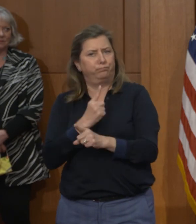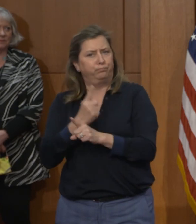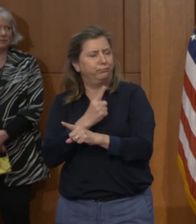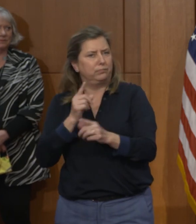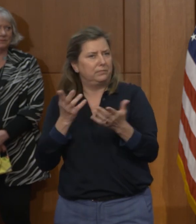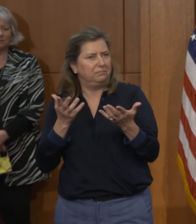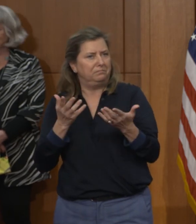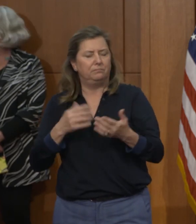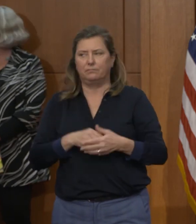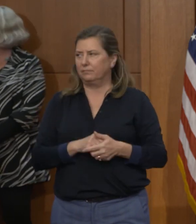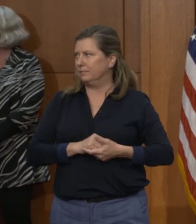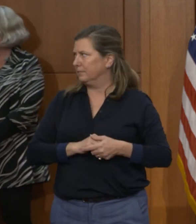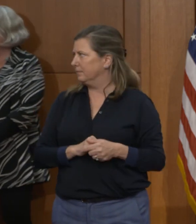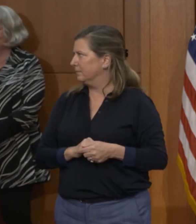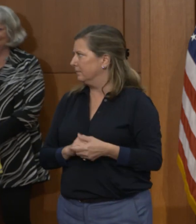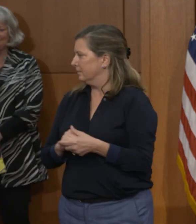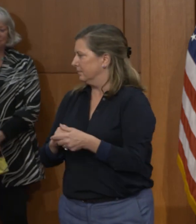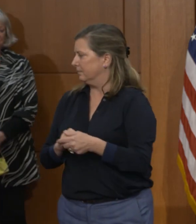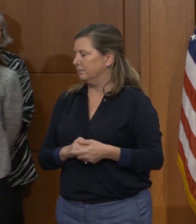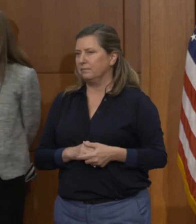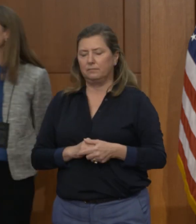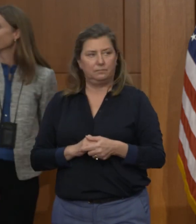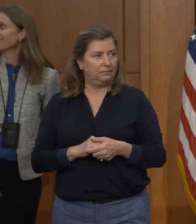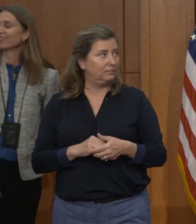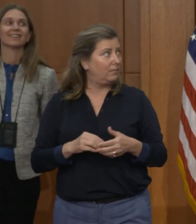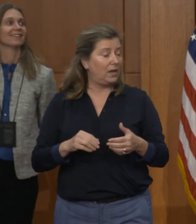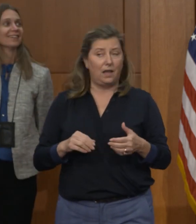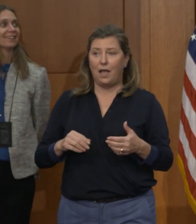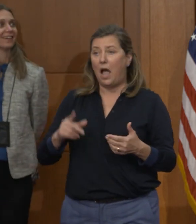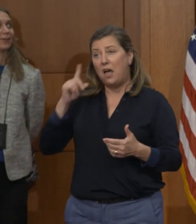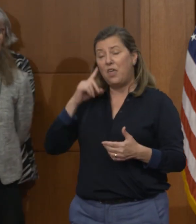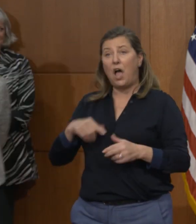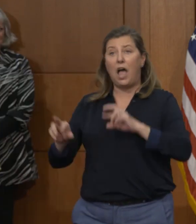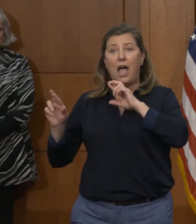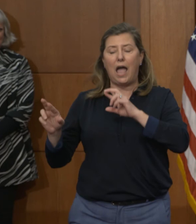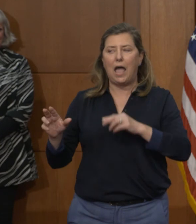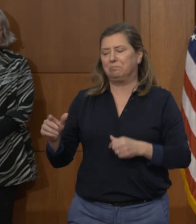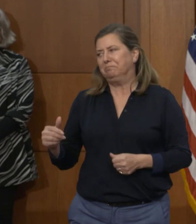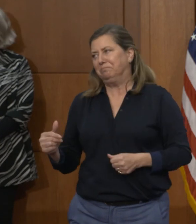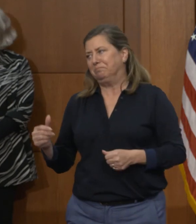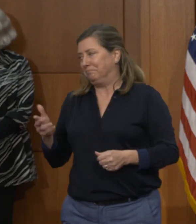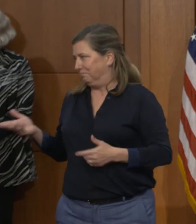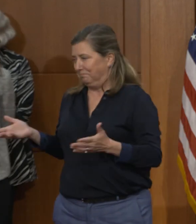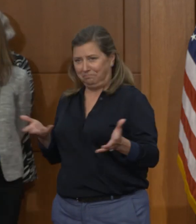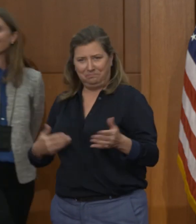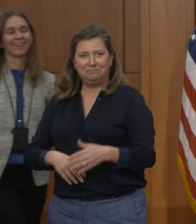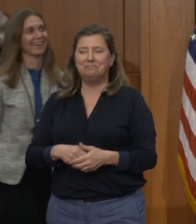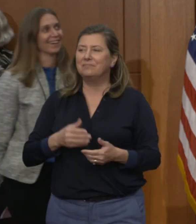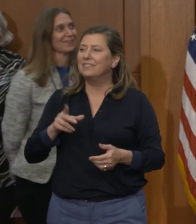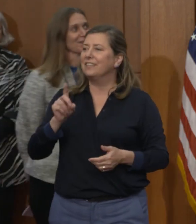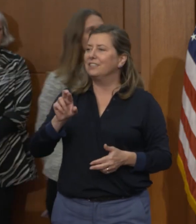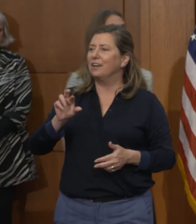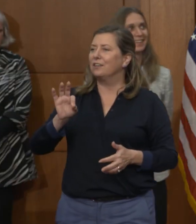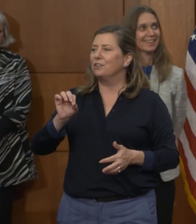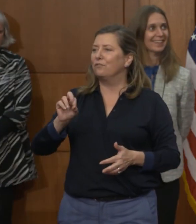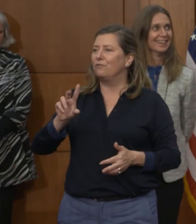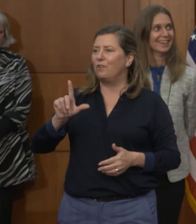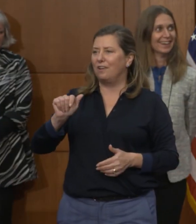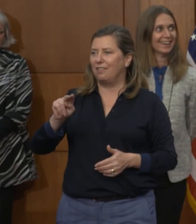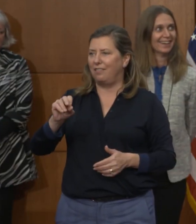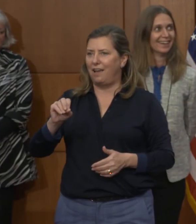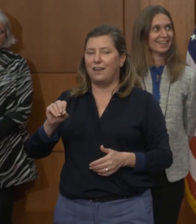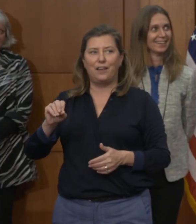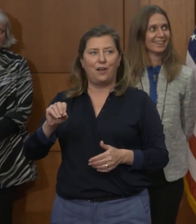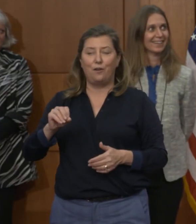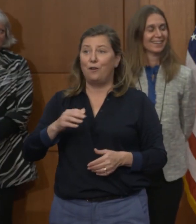Maybe you want to address that? Laura, I was going to give it a try, but I'm going to let, I'm going to let Dr. Filano, I'm going